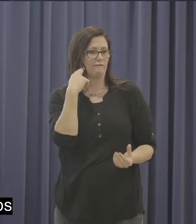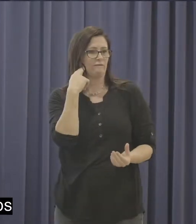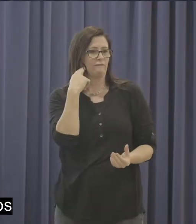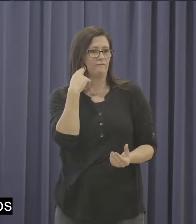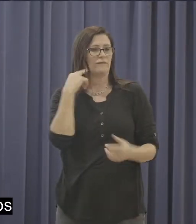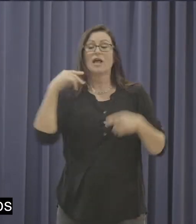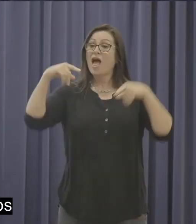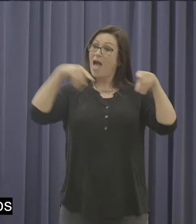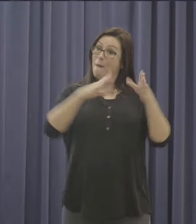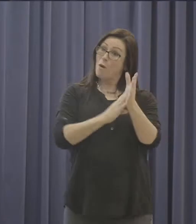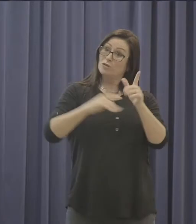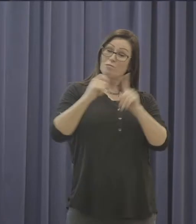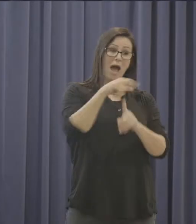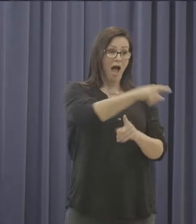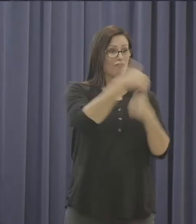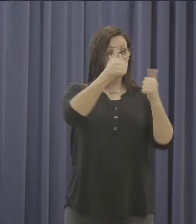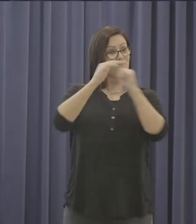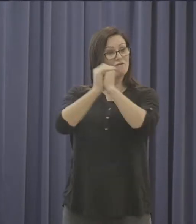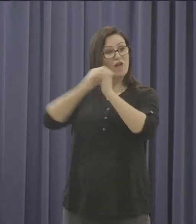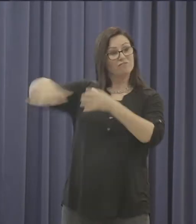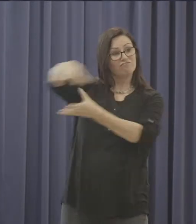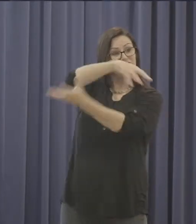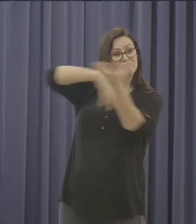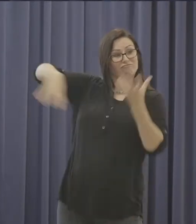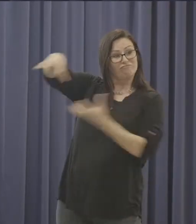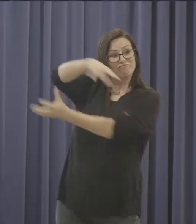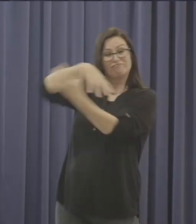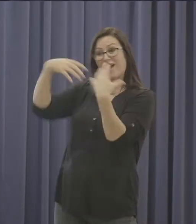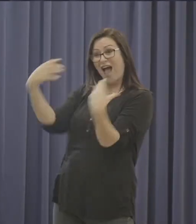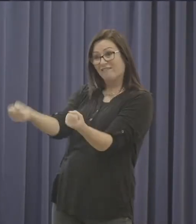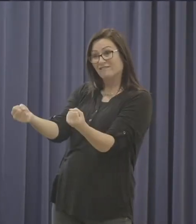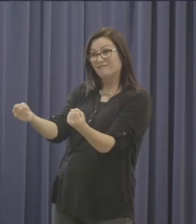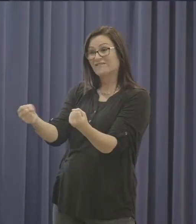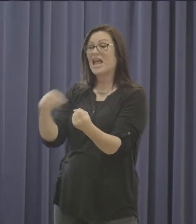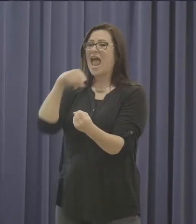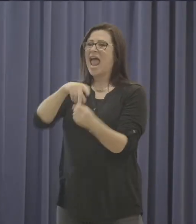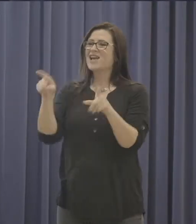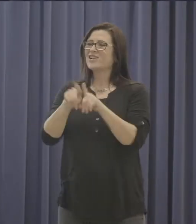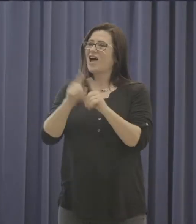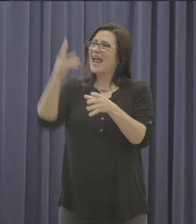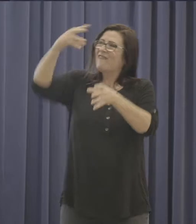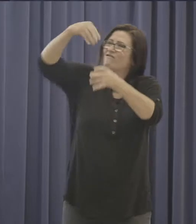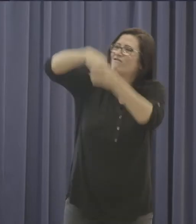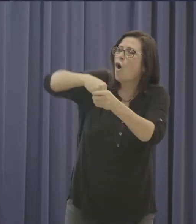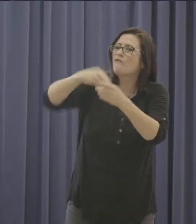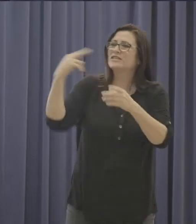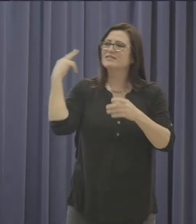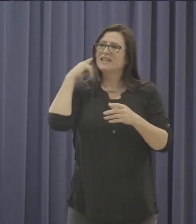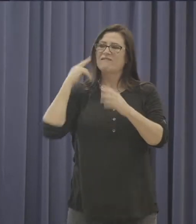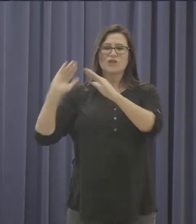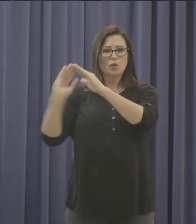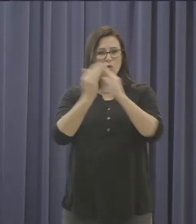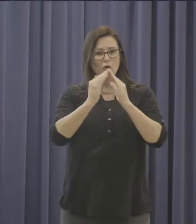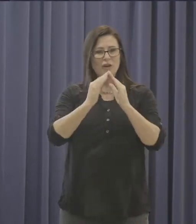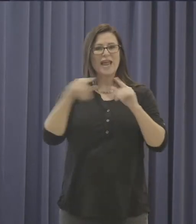Here, he has developed relationships with other deaf children. Here, it's not only part of the deaf community, he has an extended